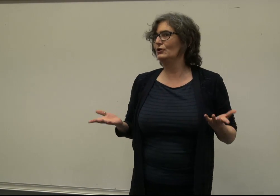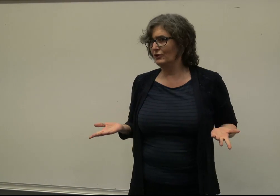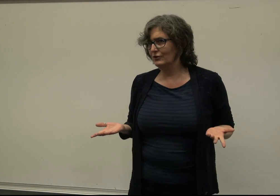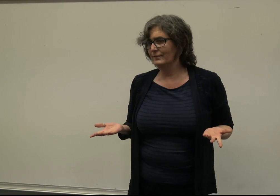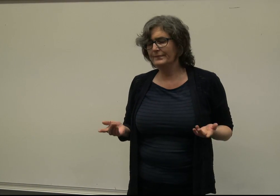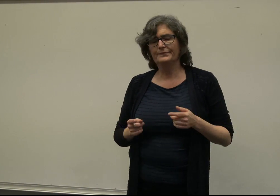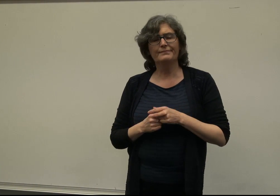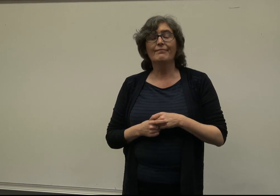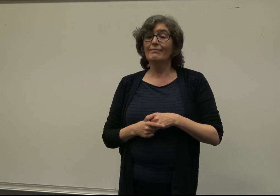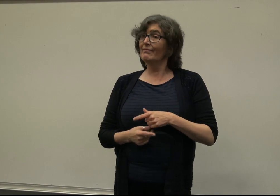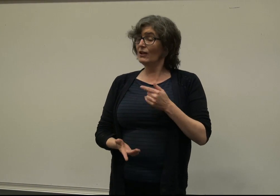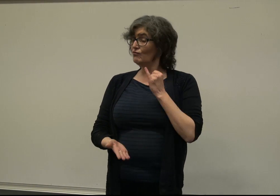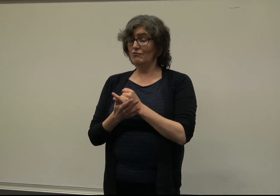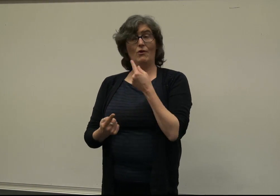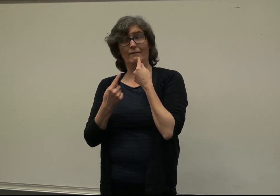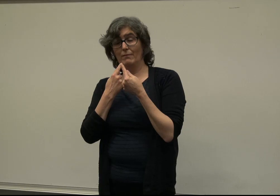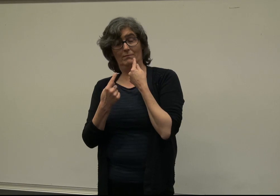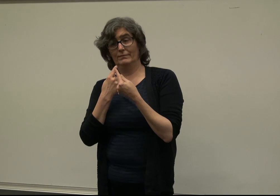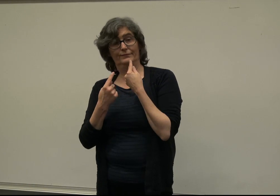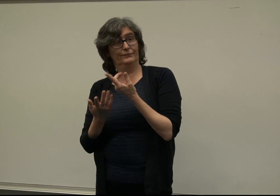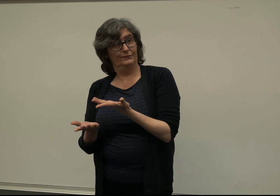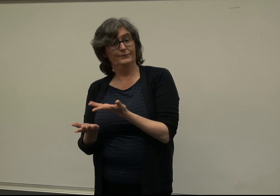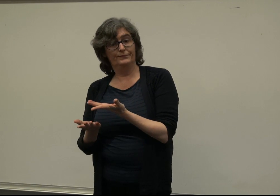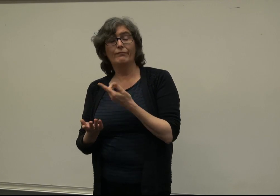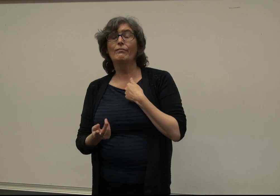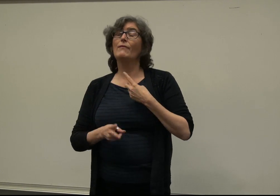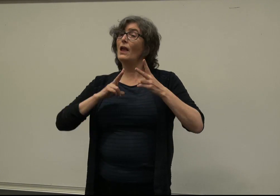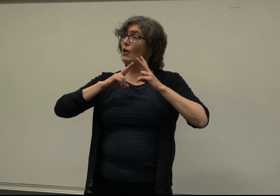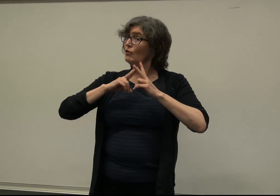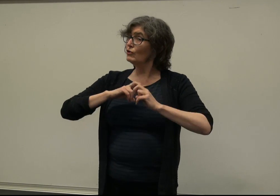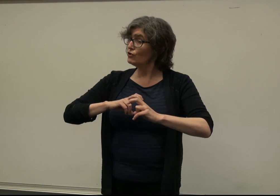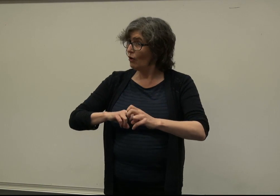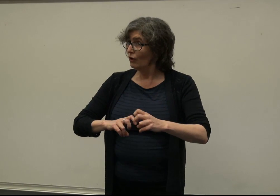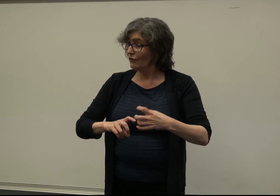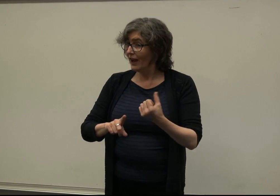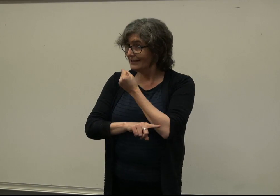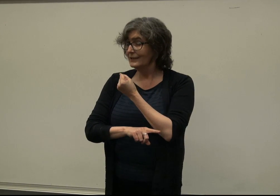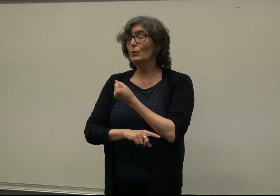indeed misconceptions, and that research is showing a very different picture.